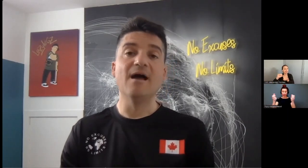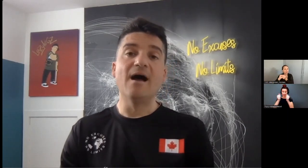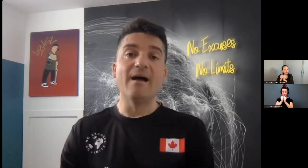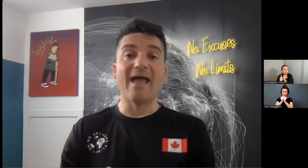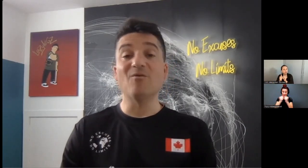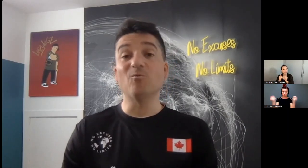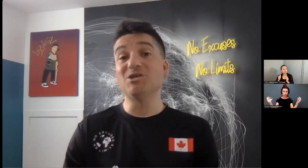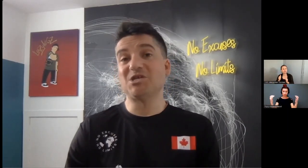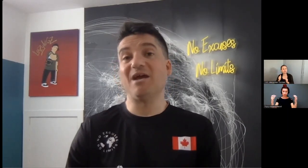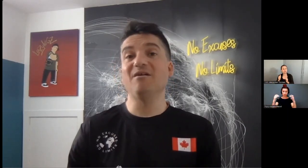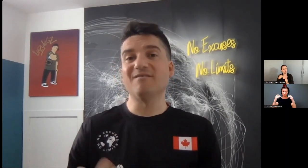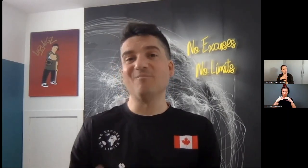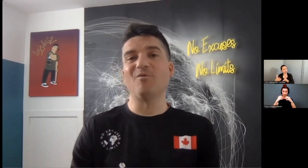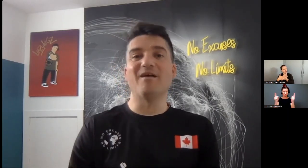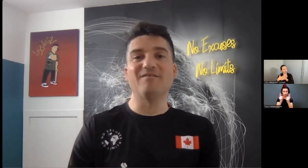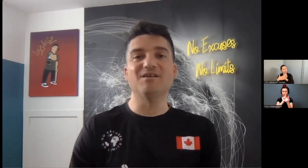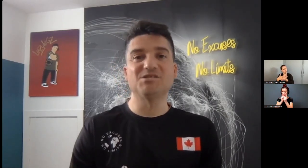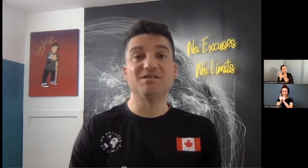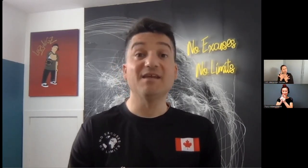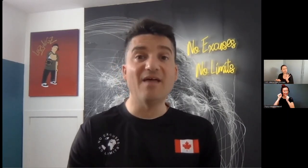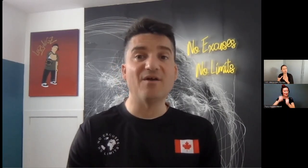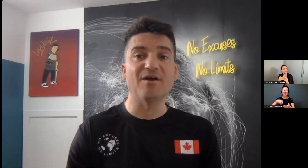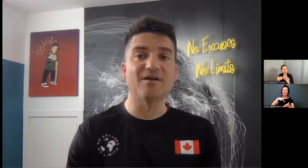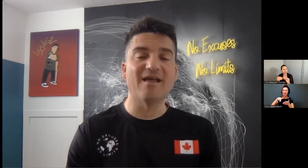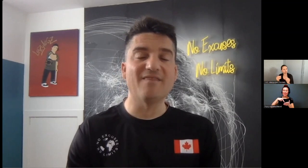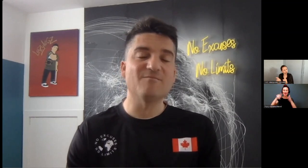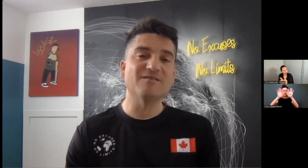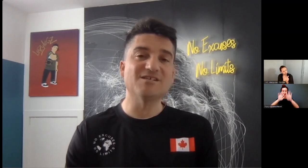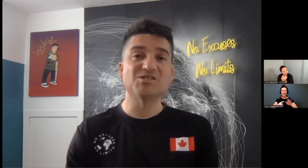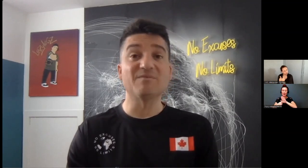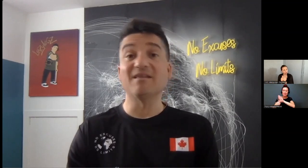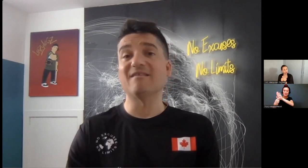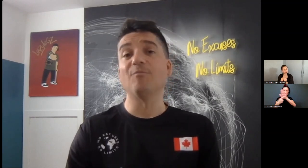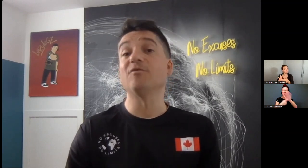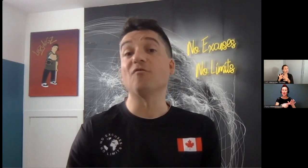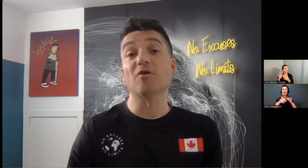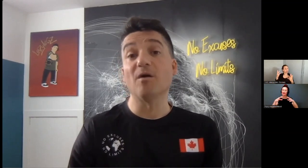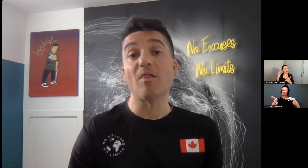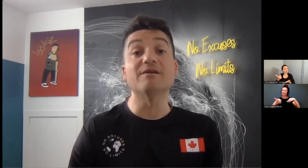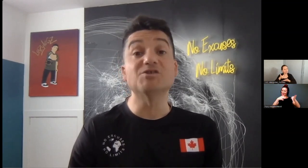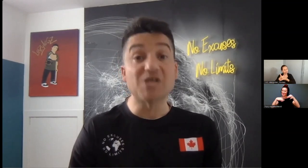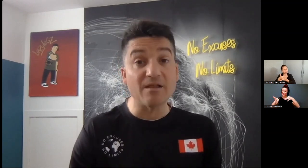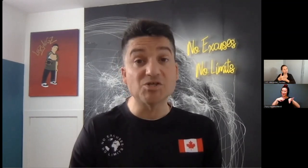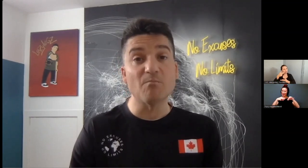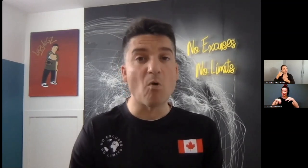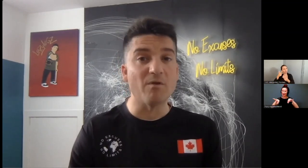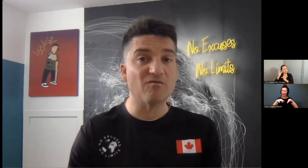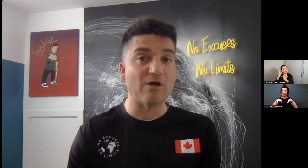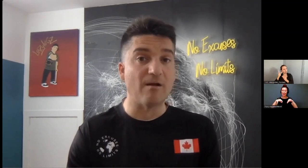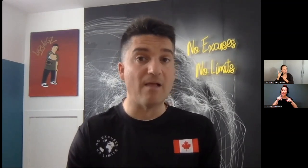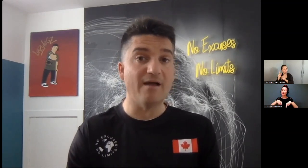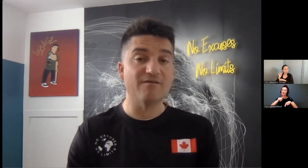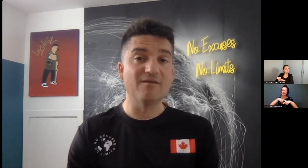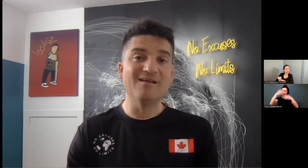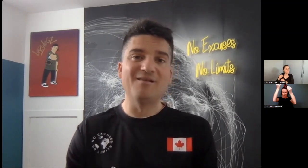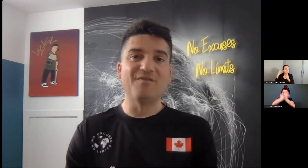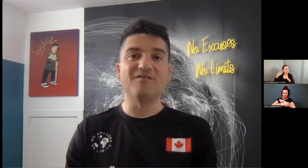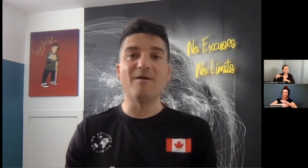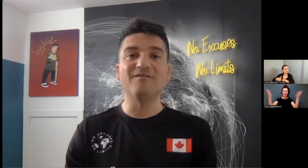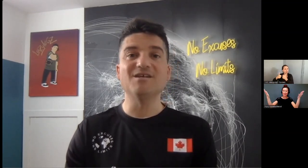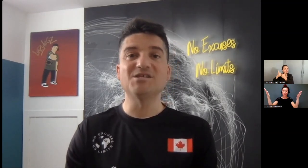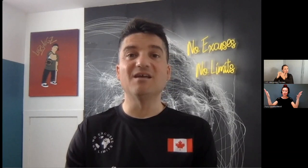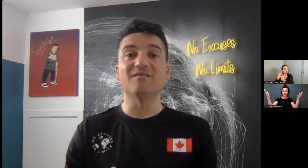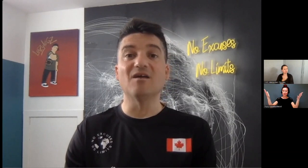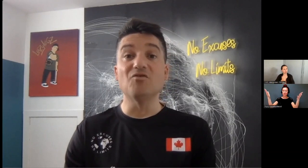competitions, and we share a simple message together. And this message is something that's helped us overcome a lot of challenging moments throughout our lives.